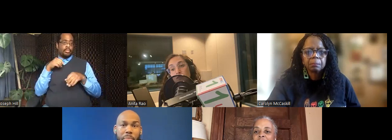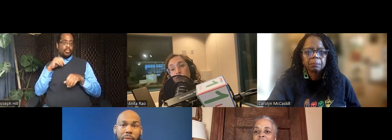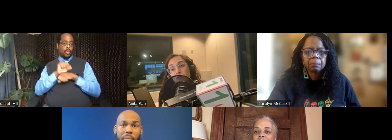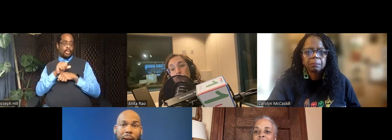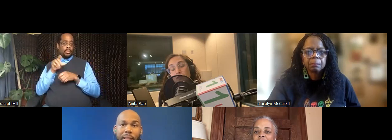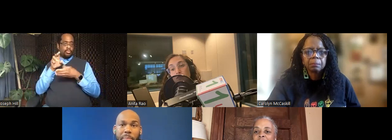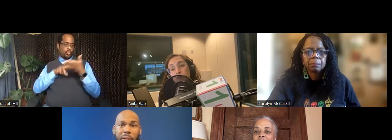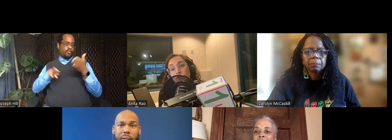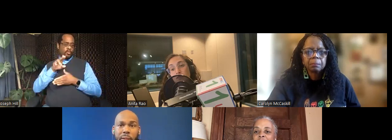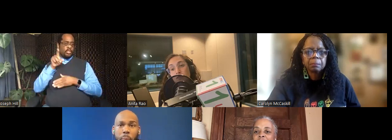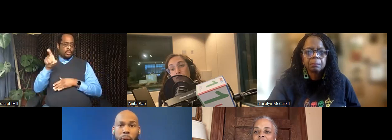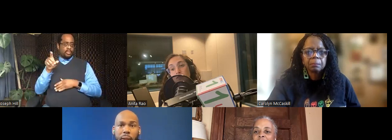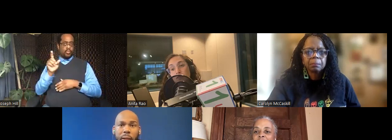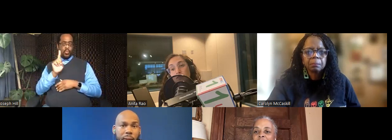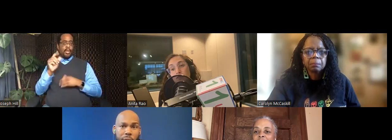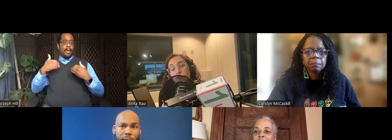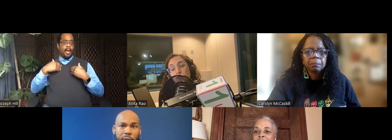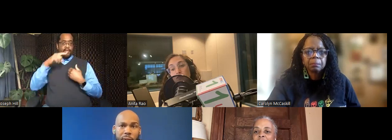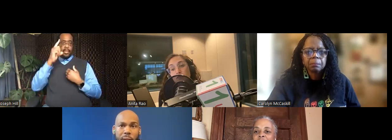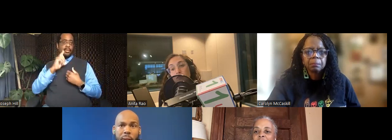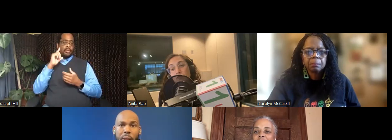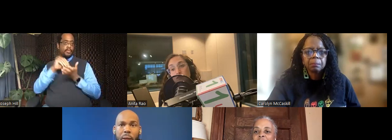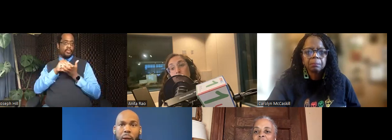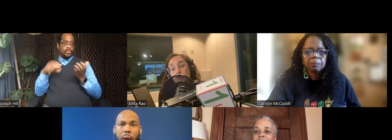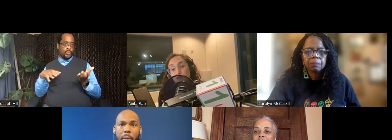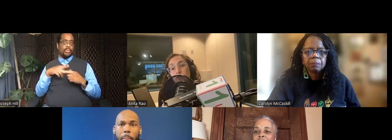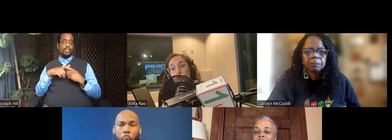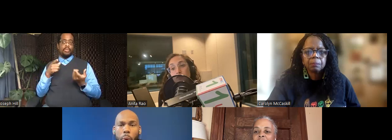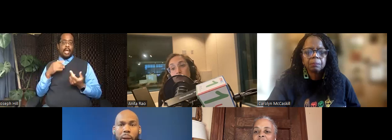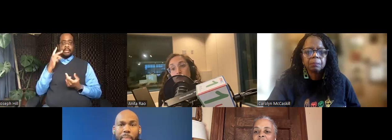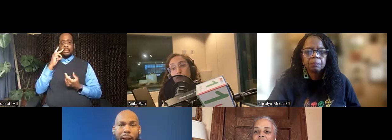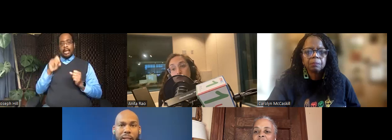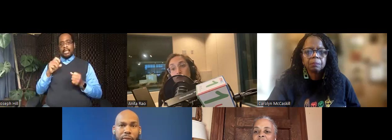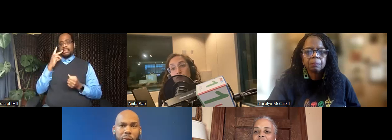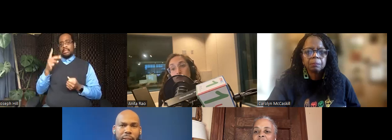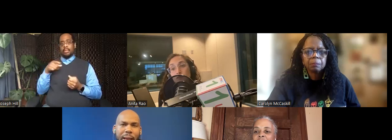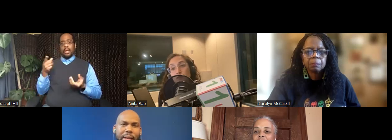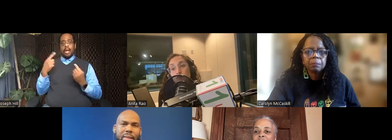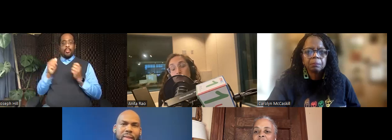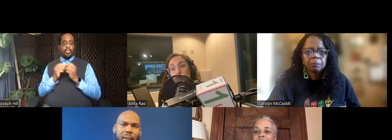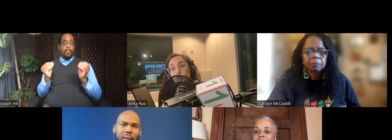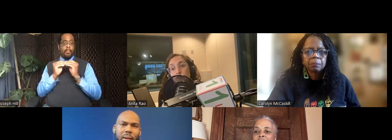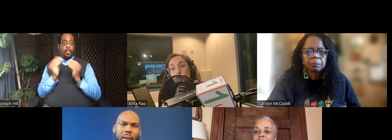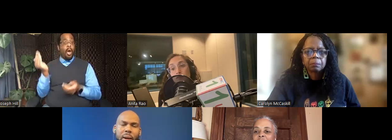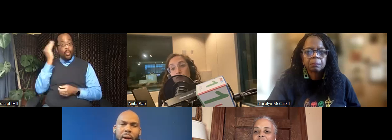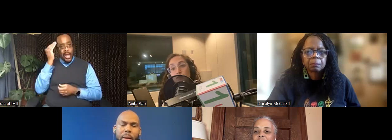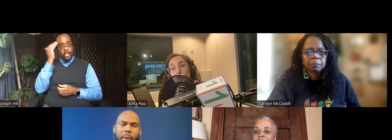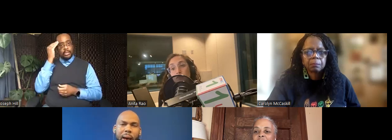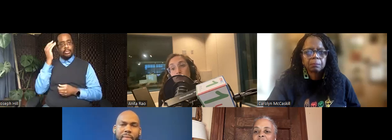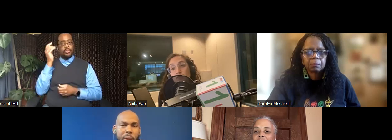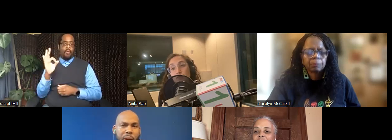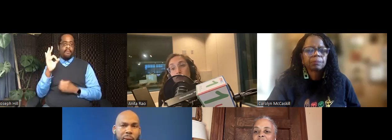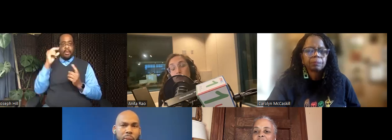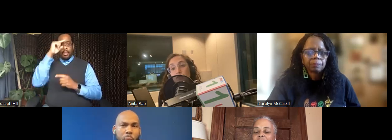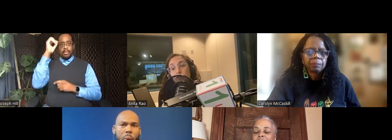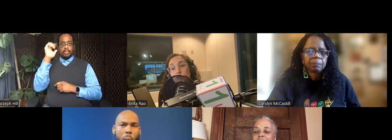I can tell you based on my experience working in the university, where we have Black deaf students, I can see a